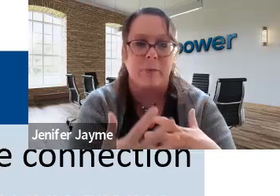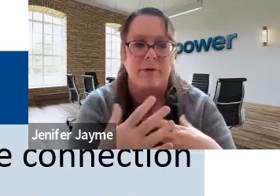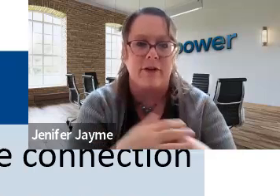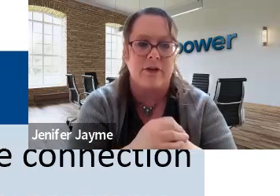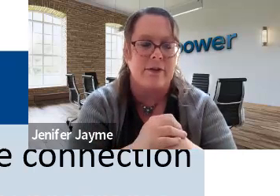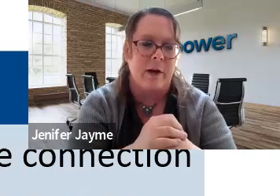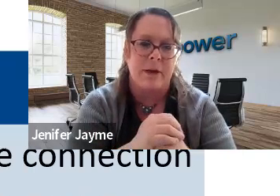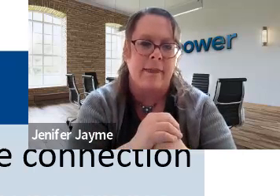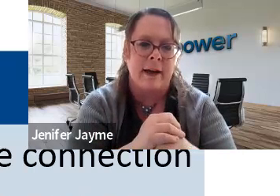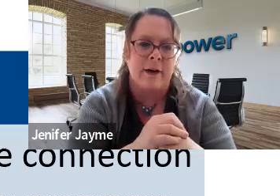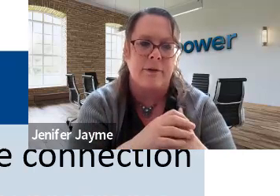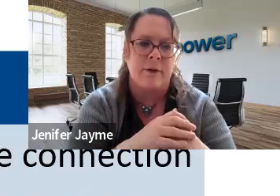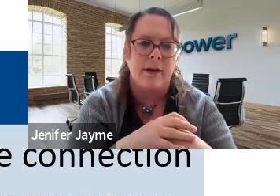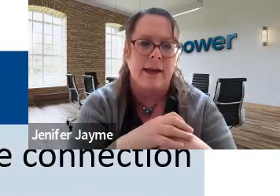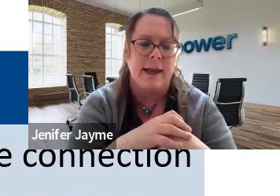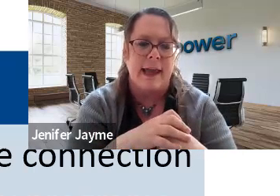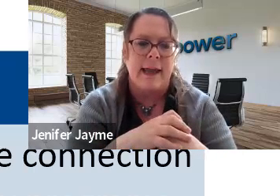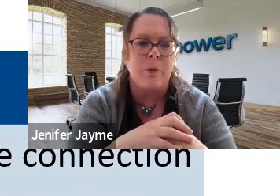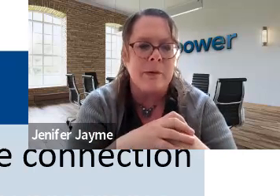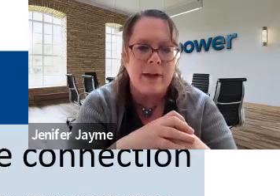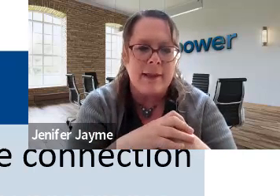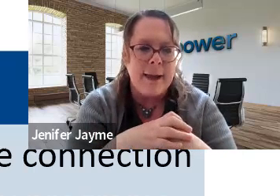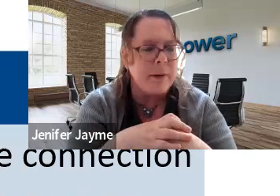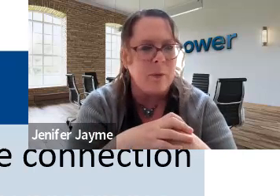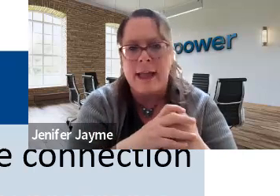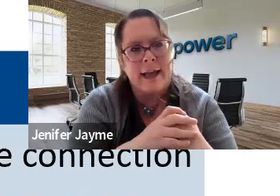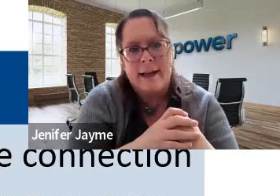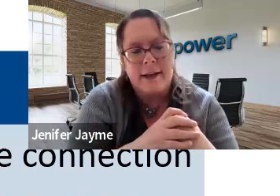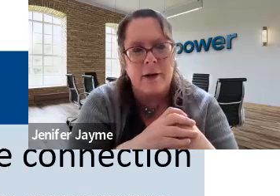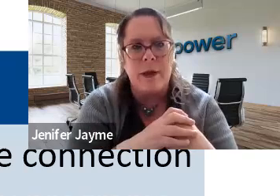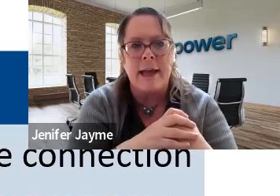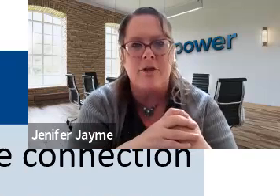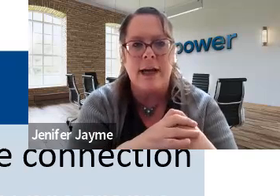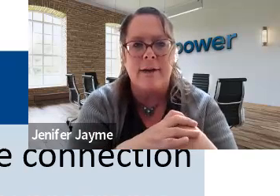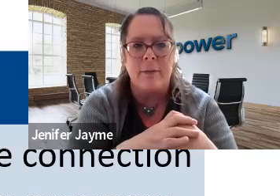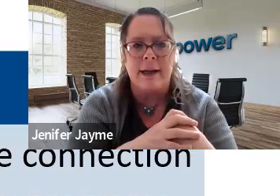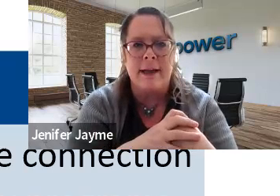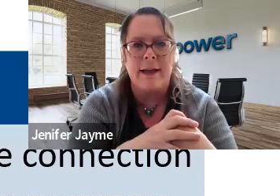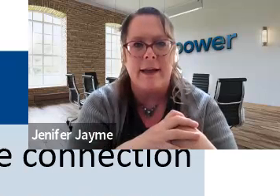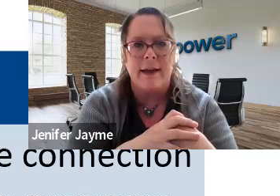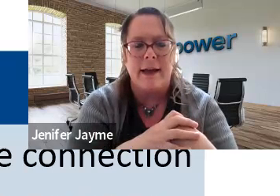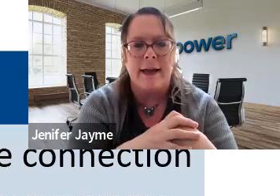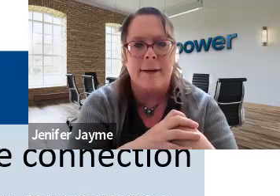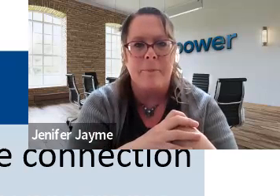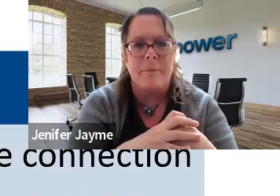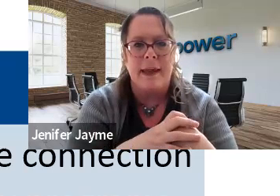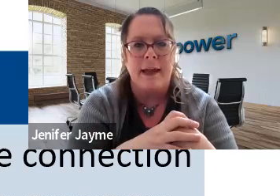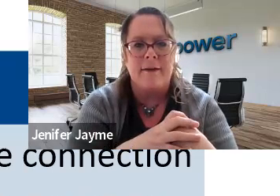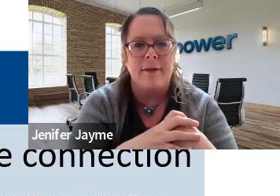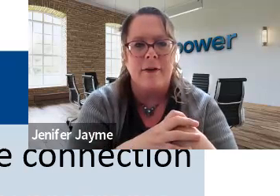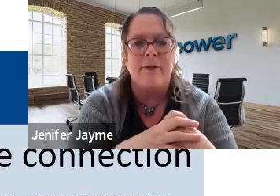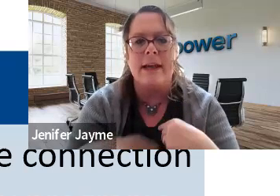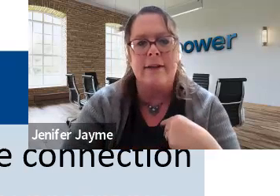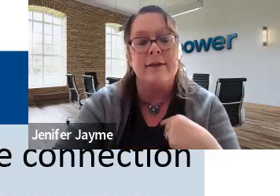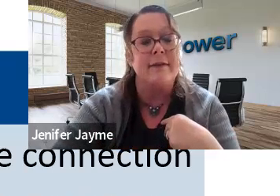and tech professionals to help you get that interview. And we provide that, but we can't train everybody.